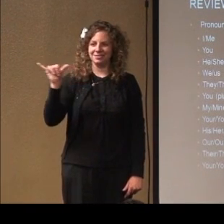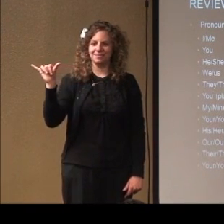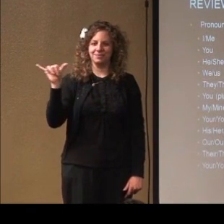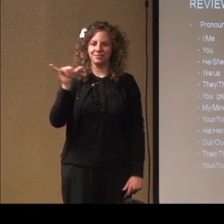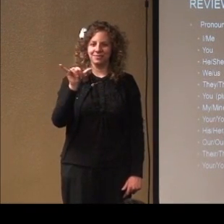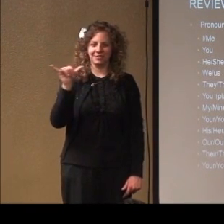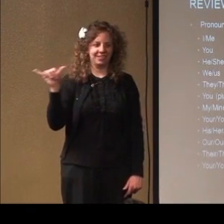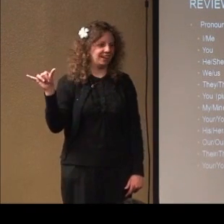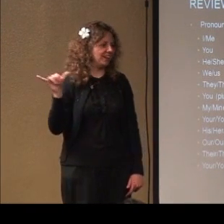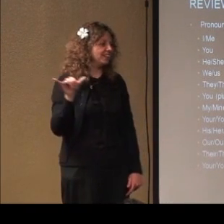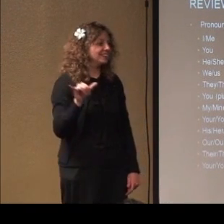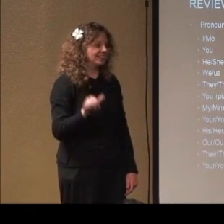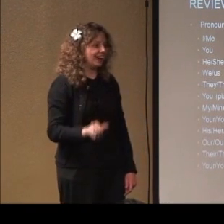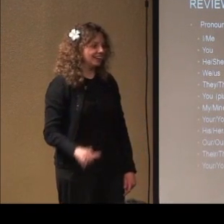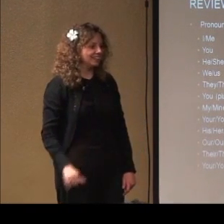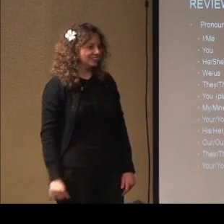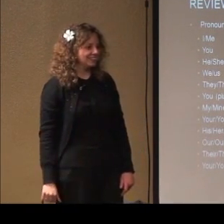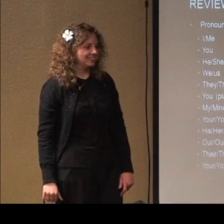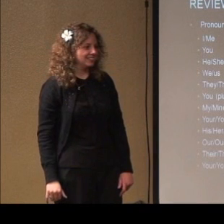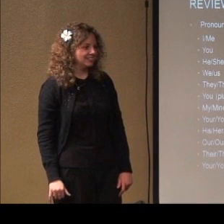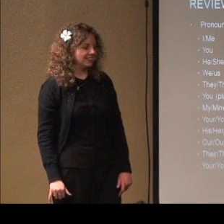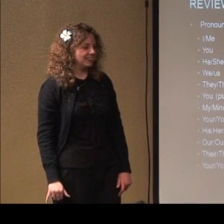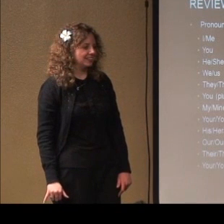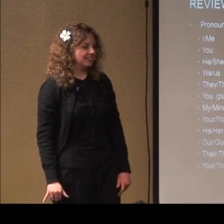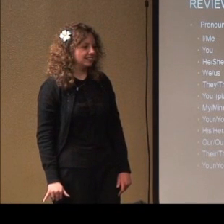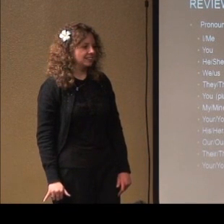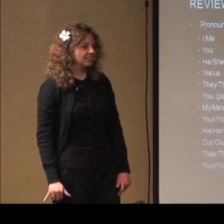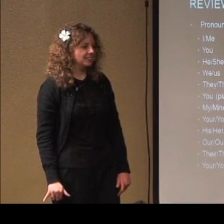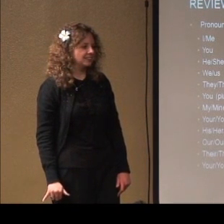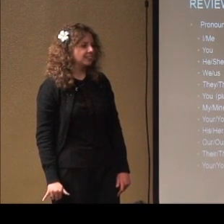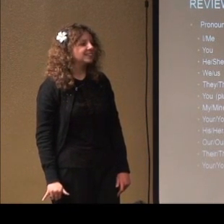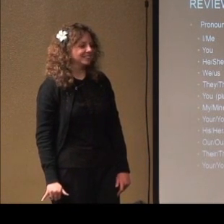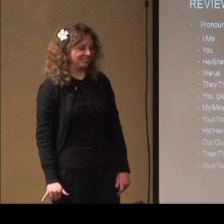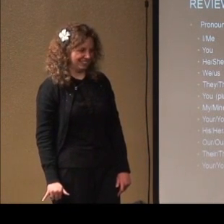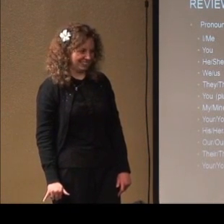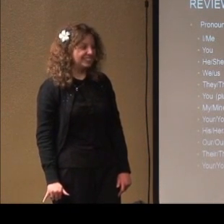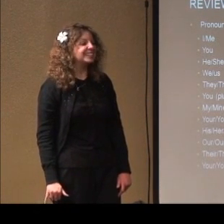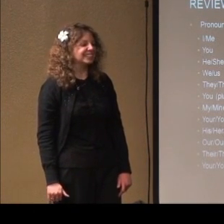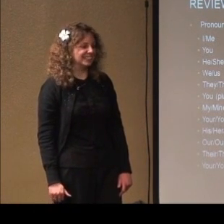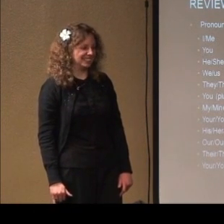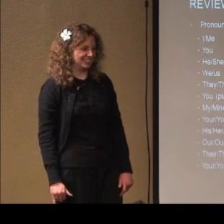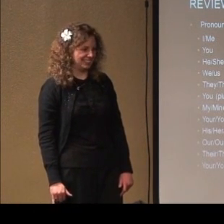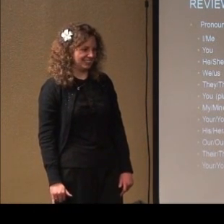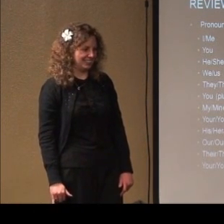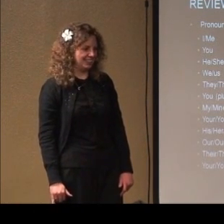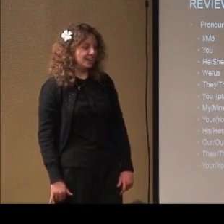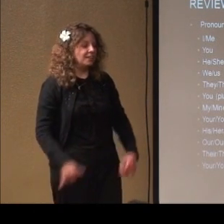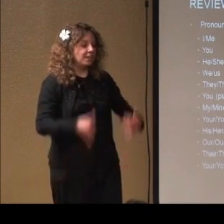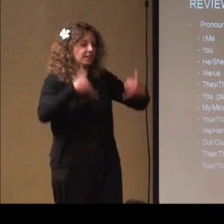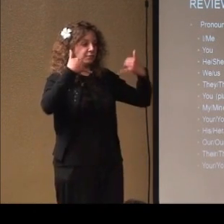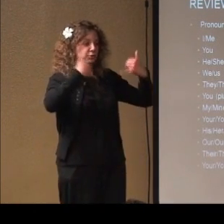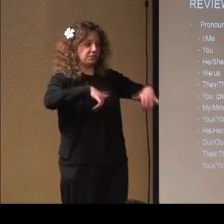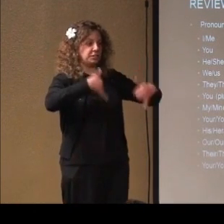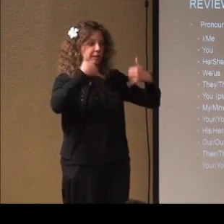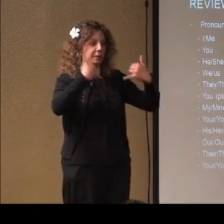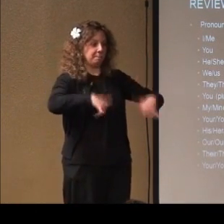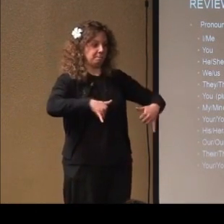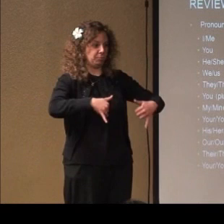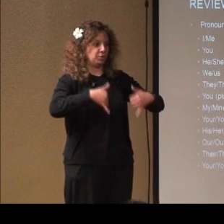Awesome. Okay? Yeah. So this is why this is same and this is play. If you do it this way, both